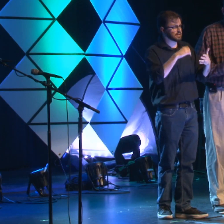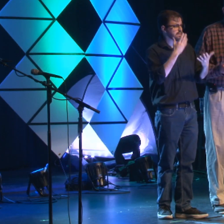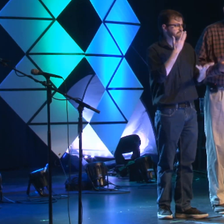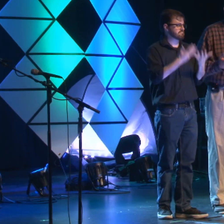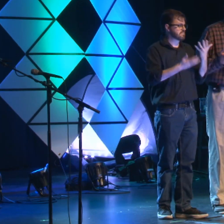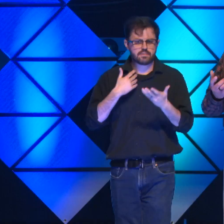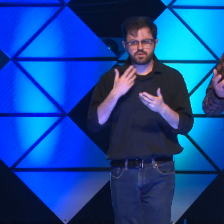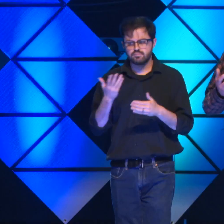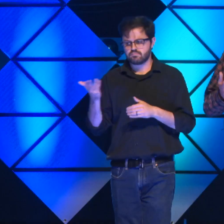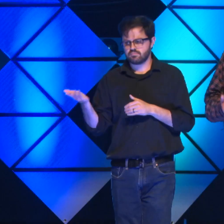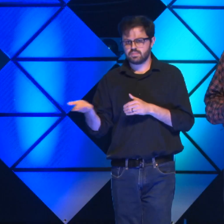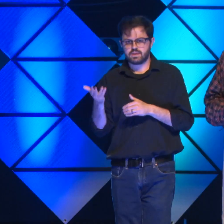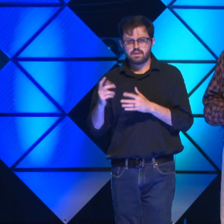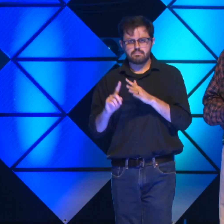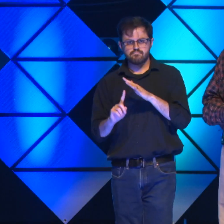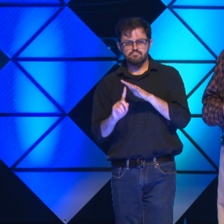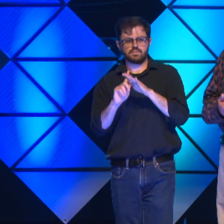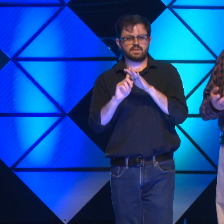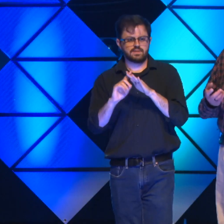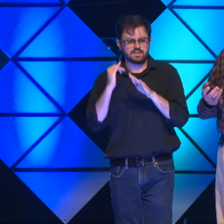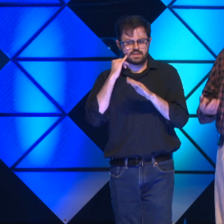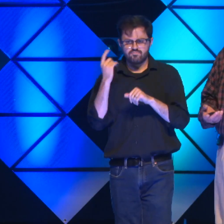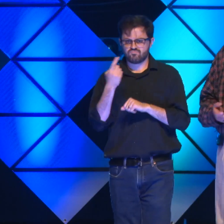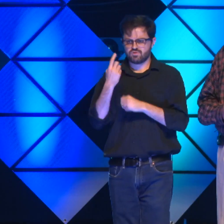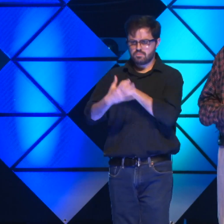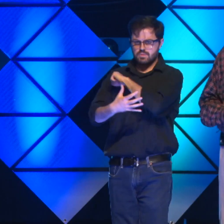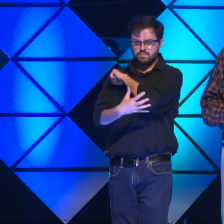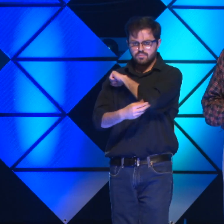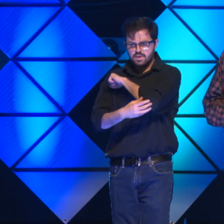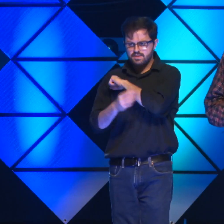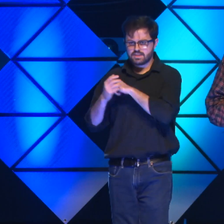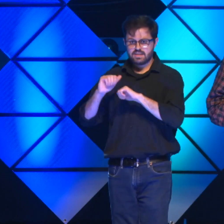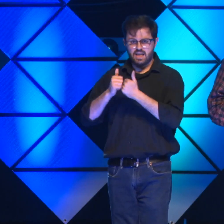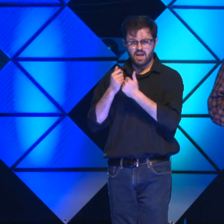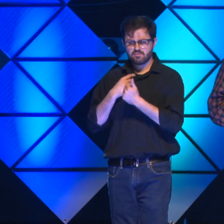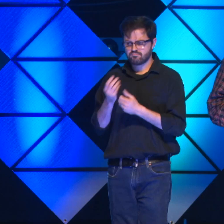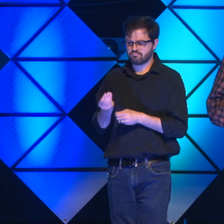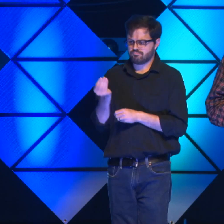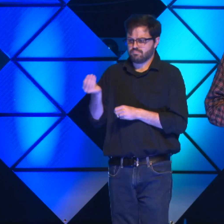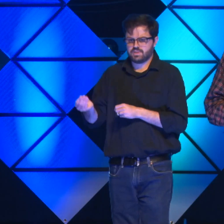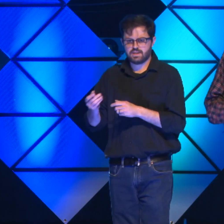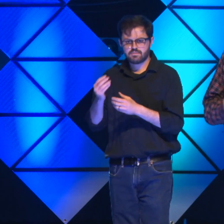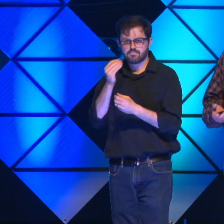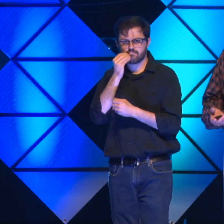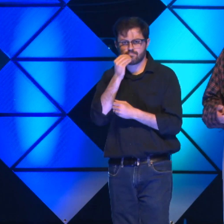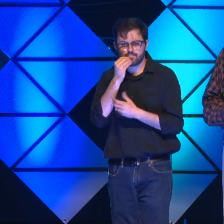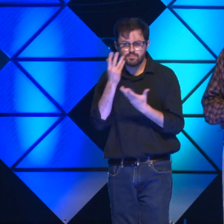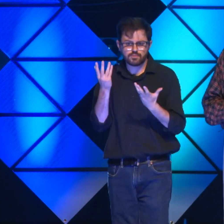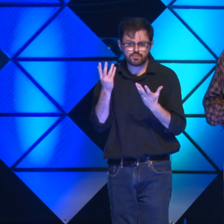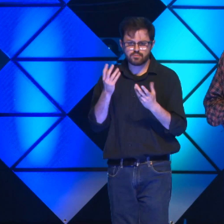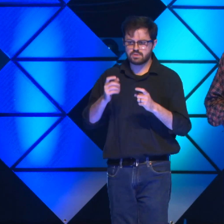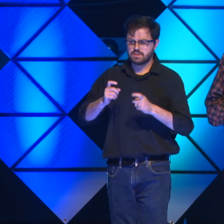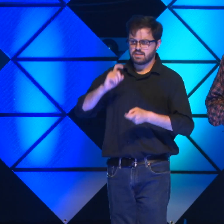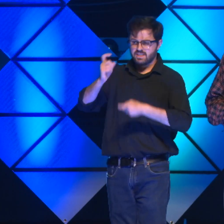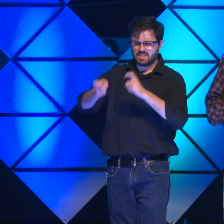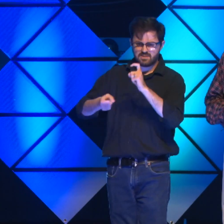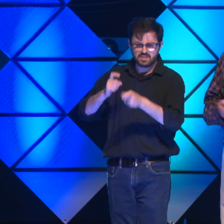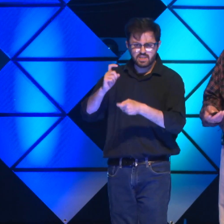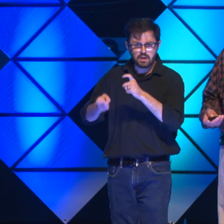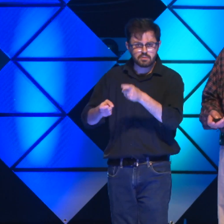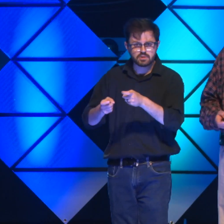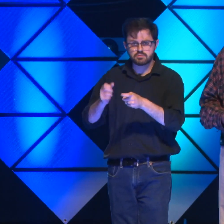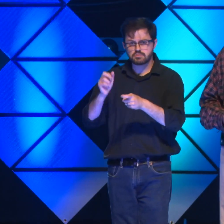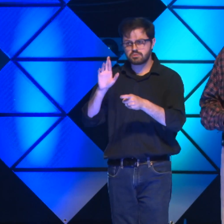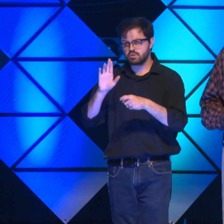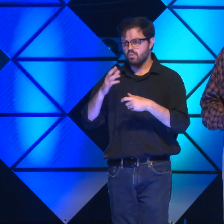for those that are impoverished by serving them meals. Maybe it's giving generously or